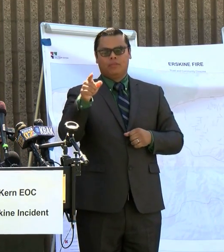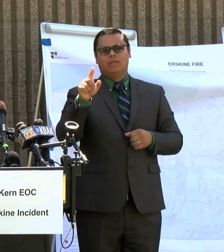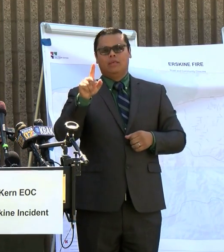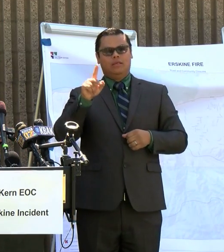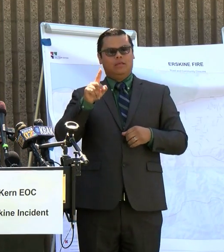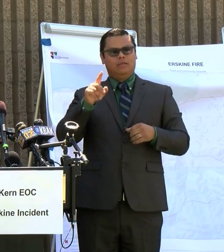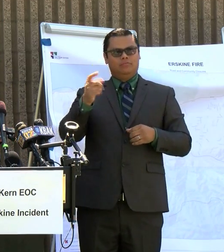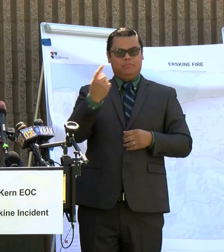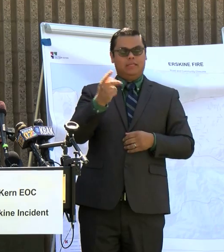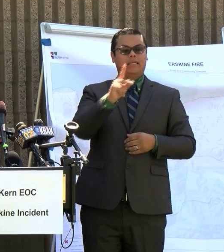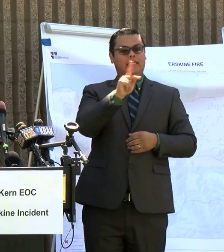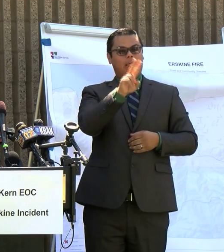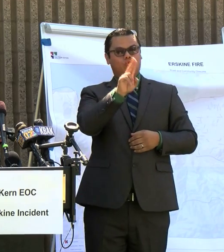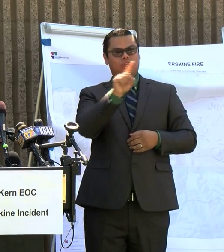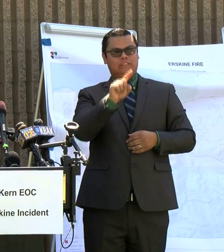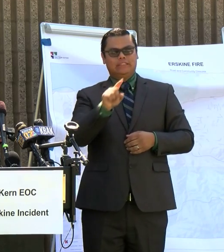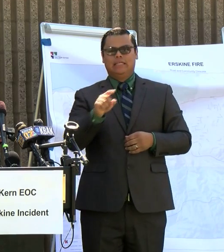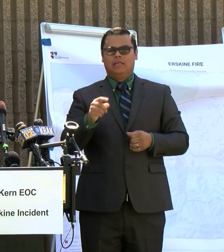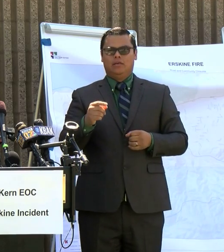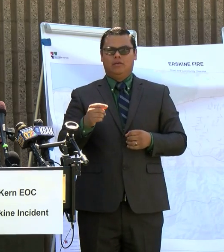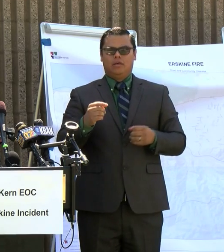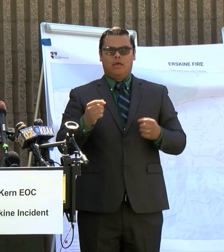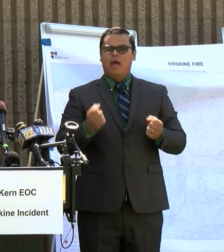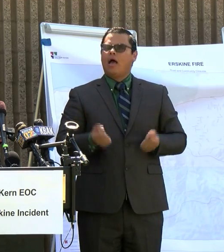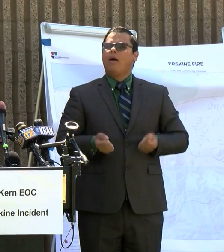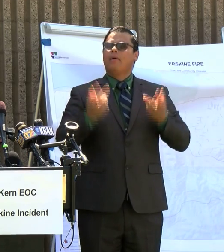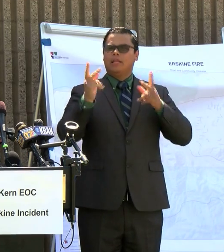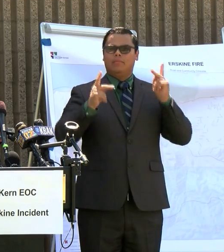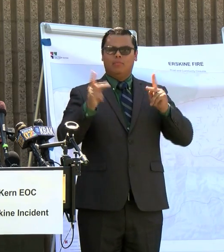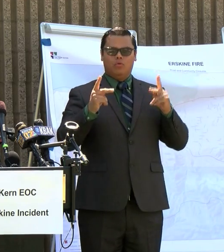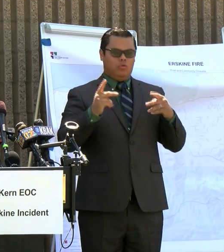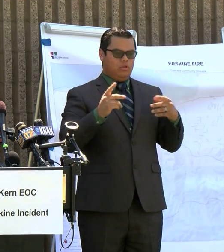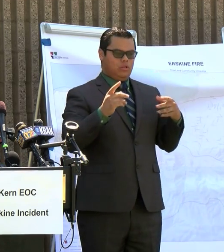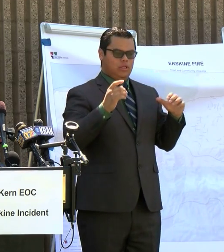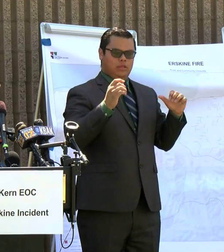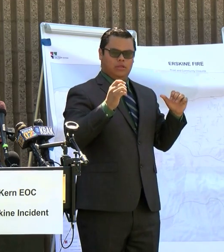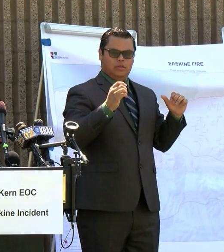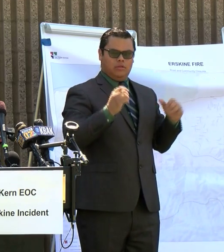How many evacuees are we talking about and